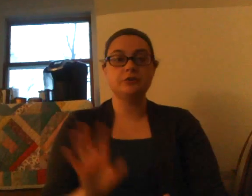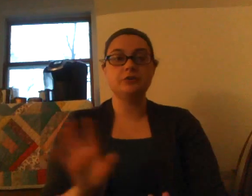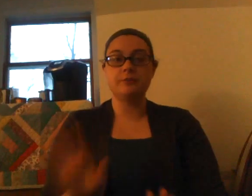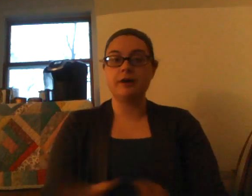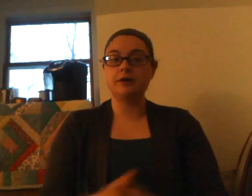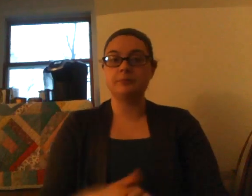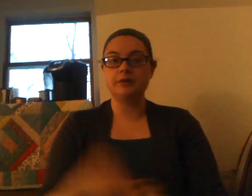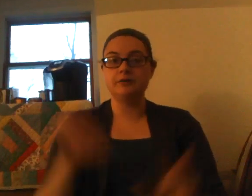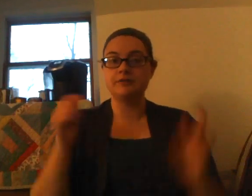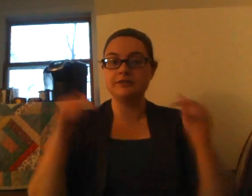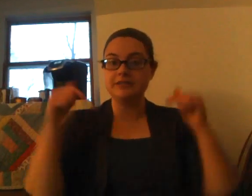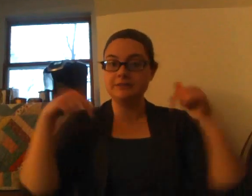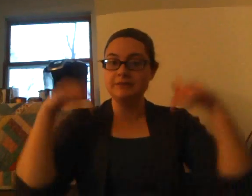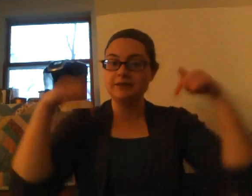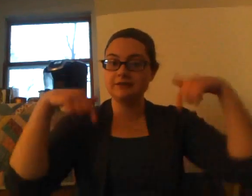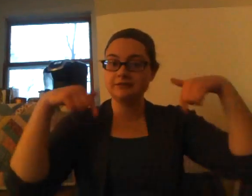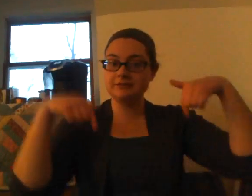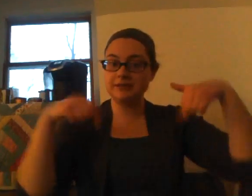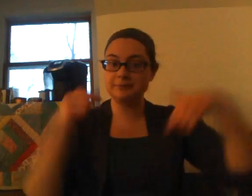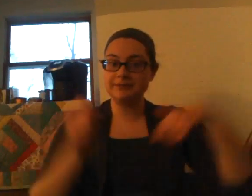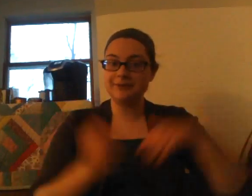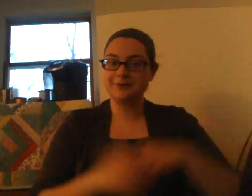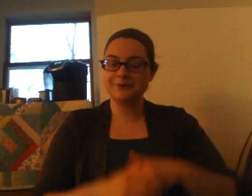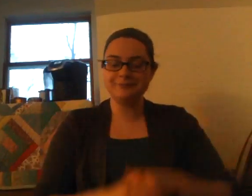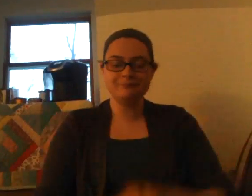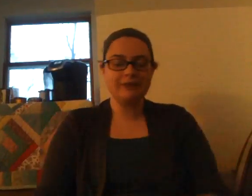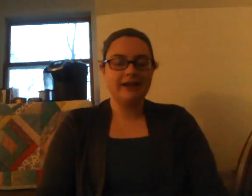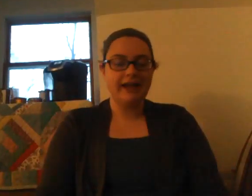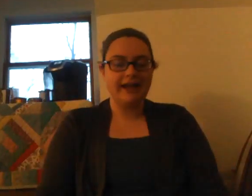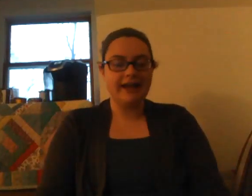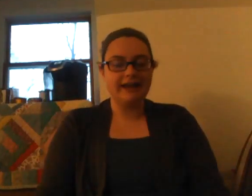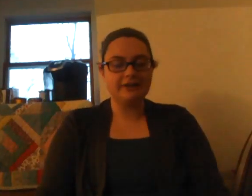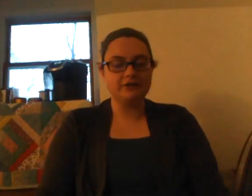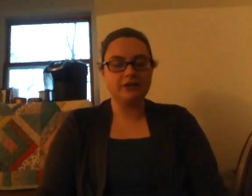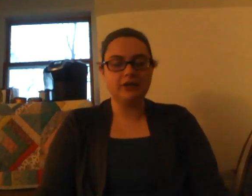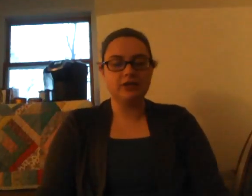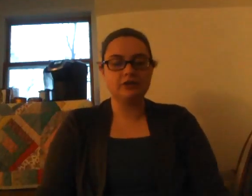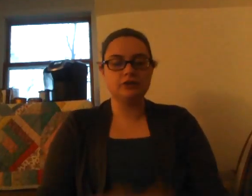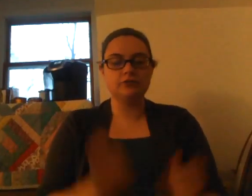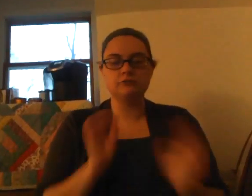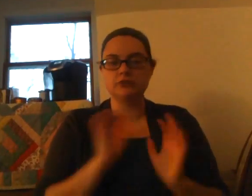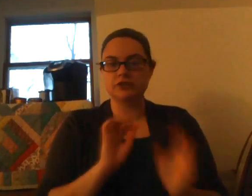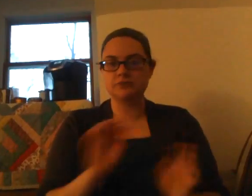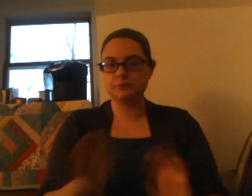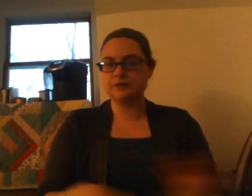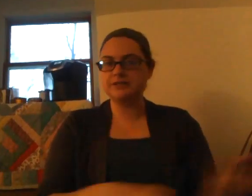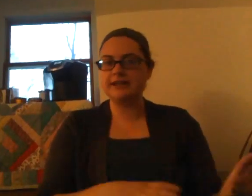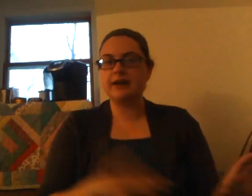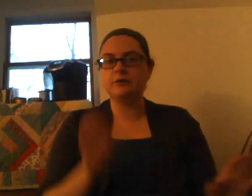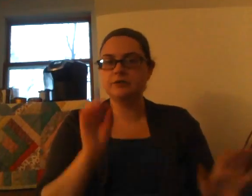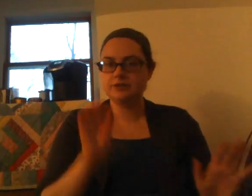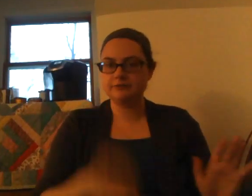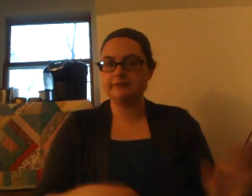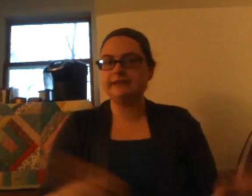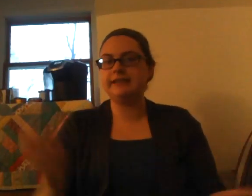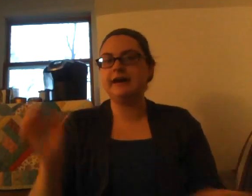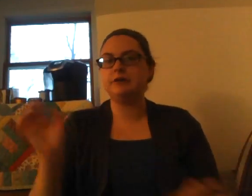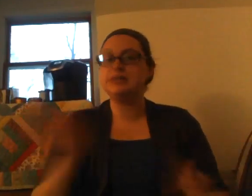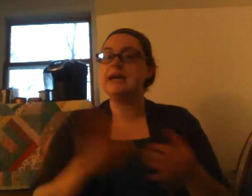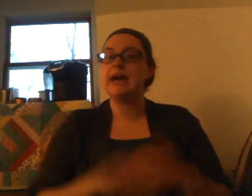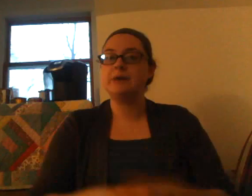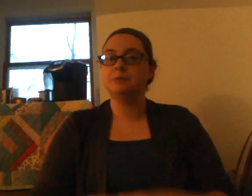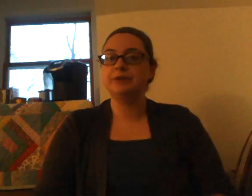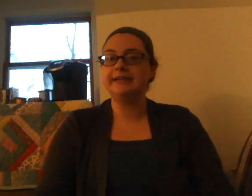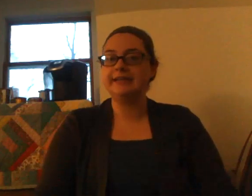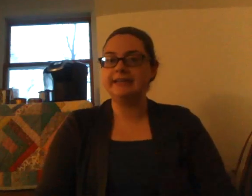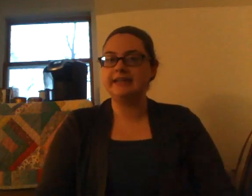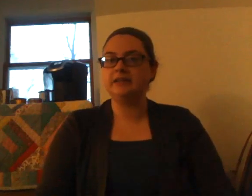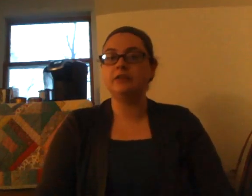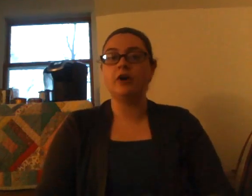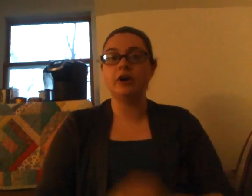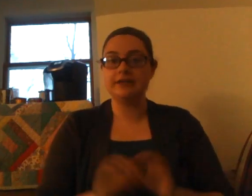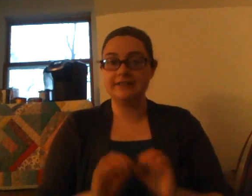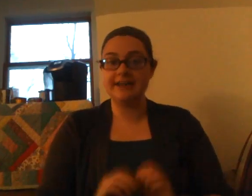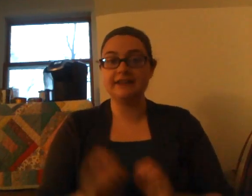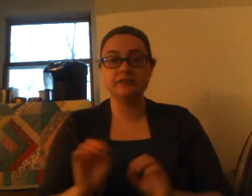the bottom of this email down below and just print it out, fill it out, and bring it in our next